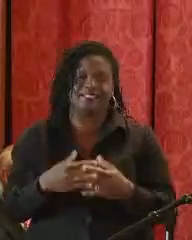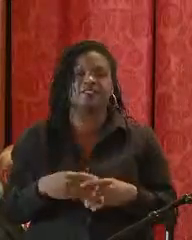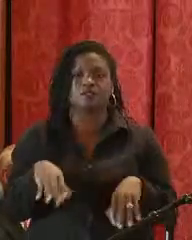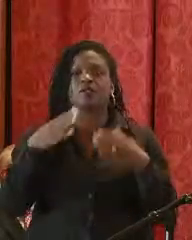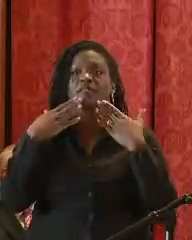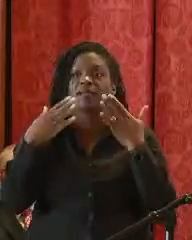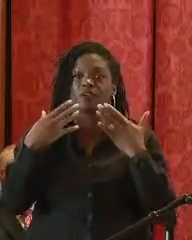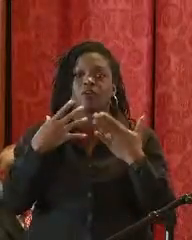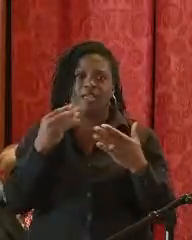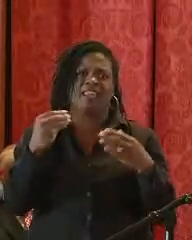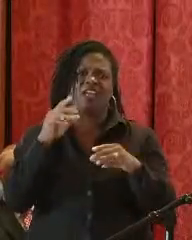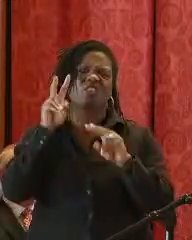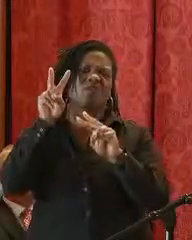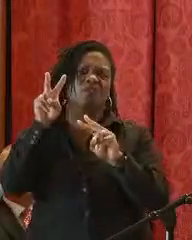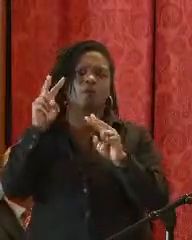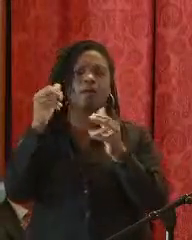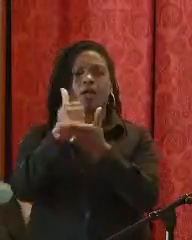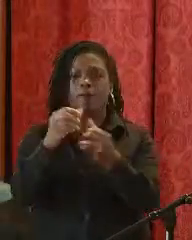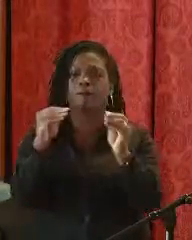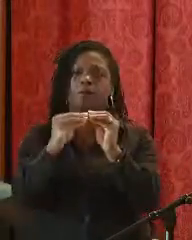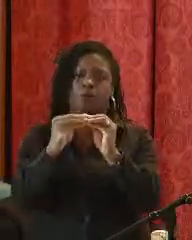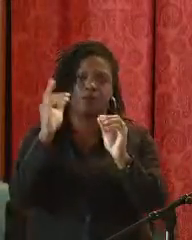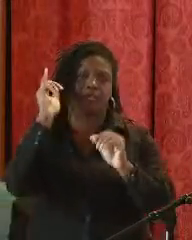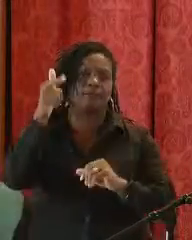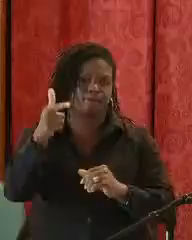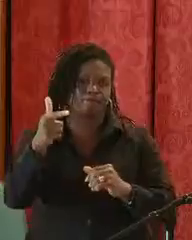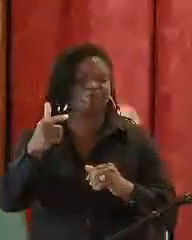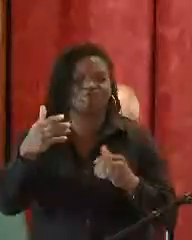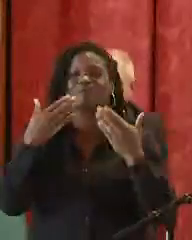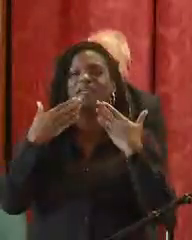near future. Thank you.